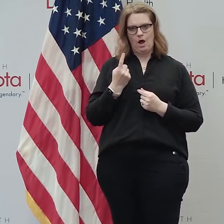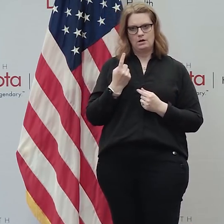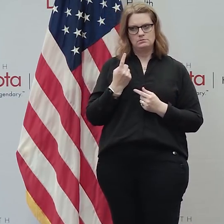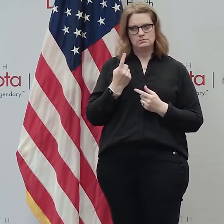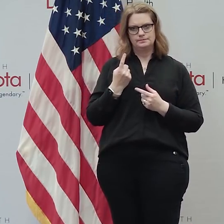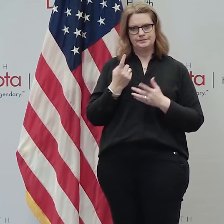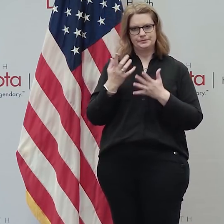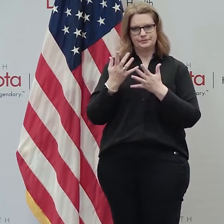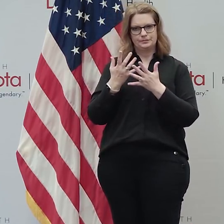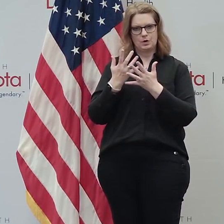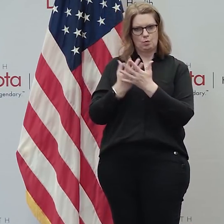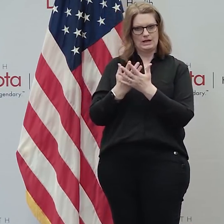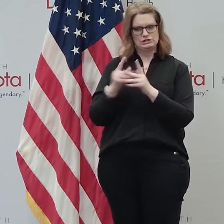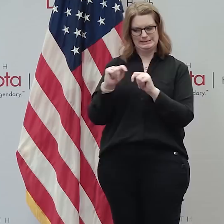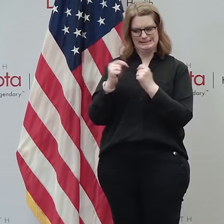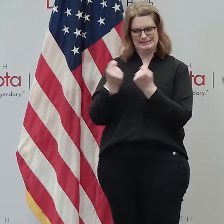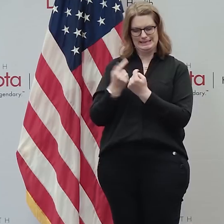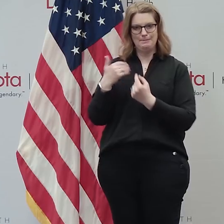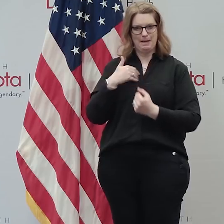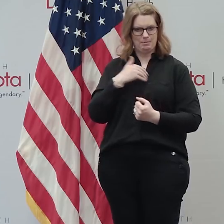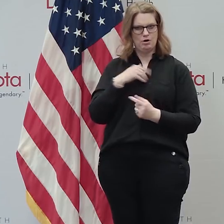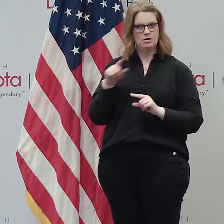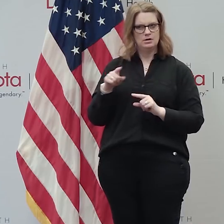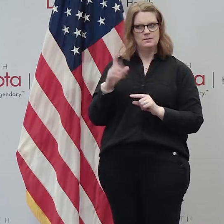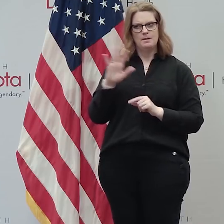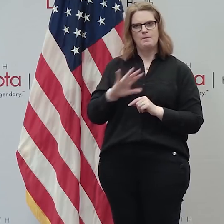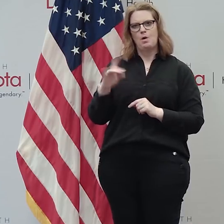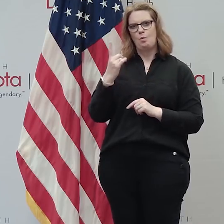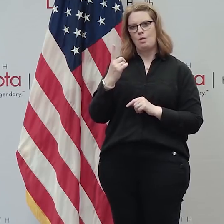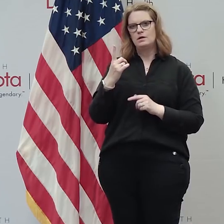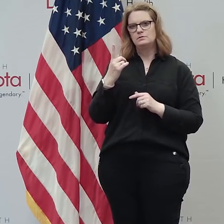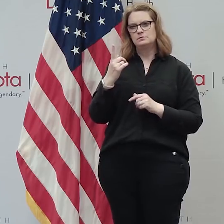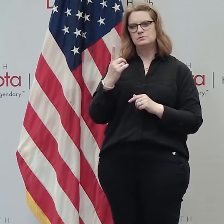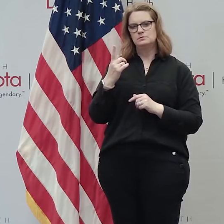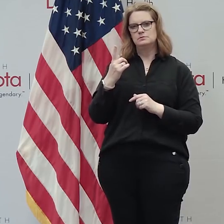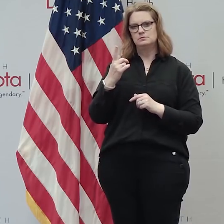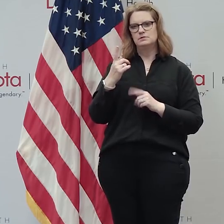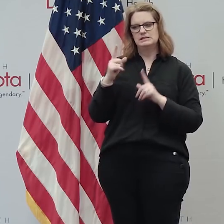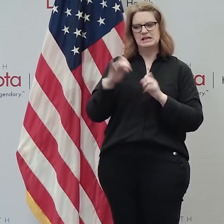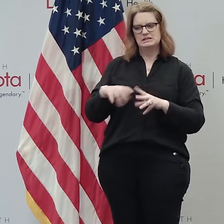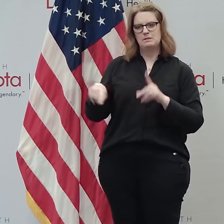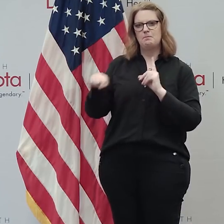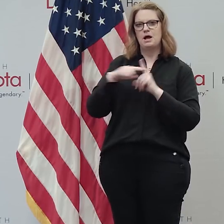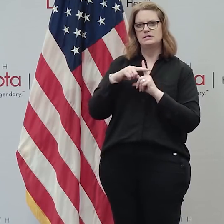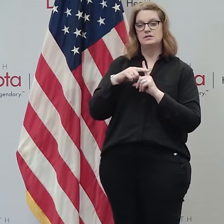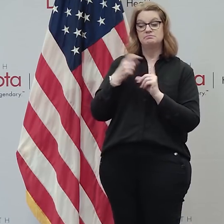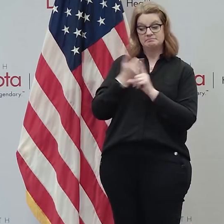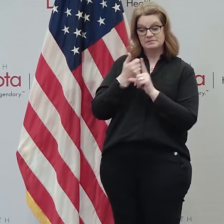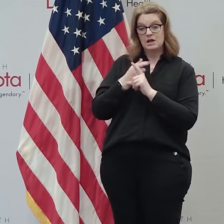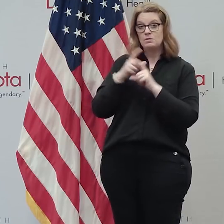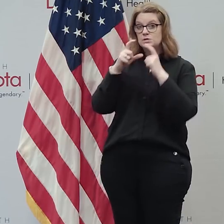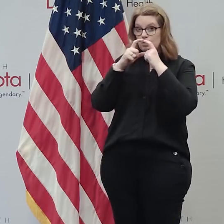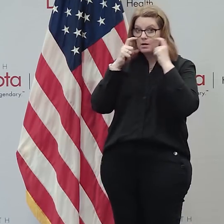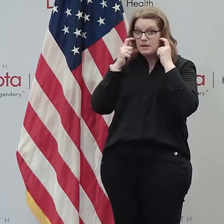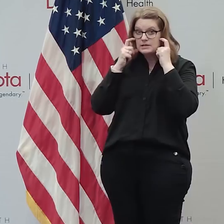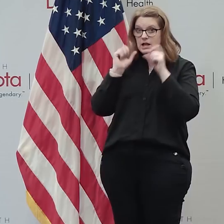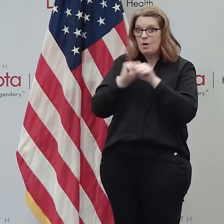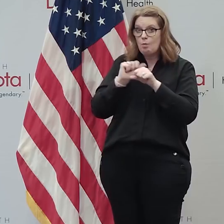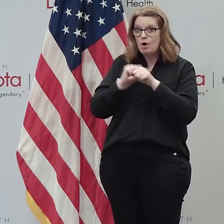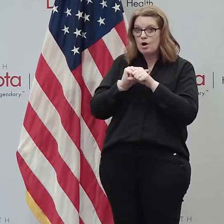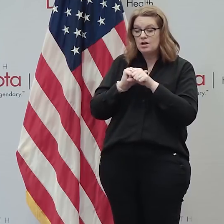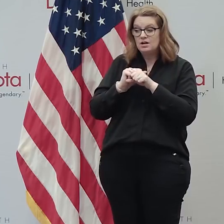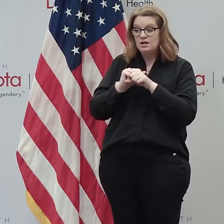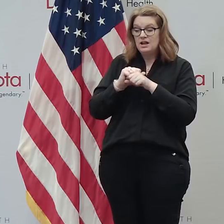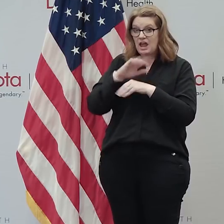corrections team member about a month ago that was tested positive, but that person was wearing a mask at work and they